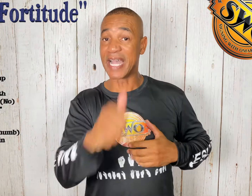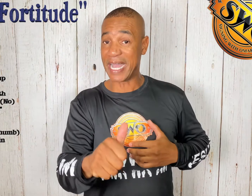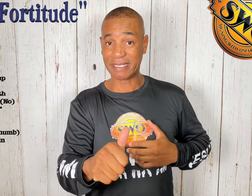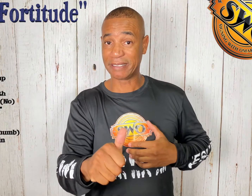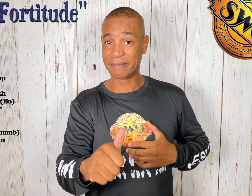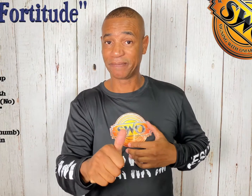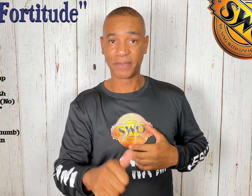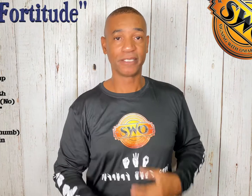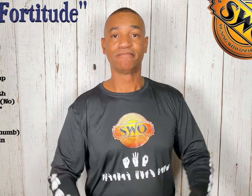not.